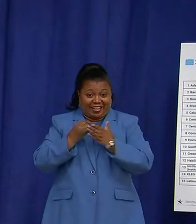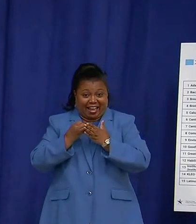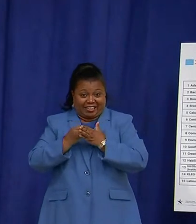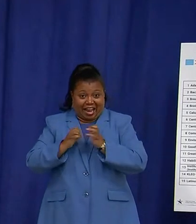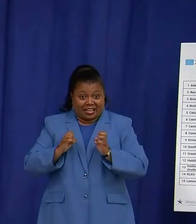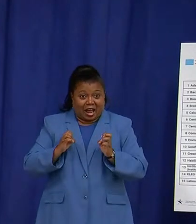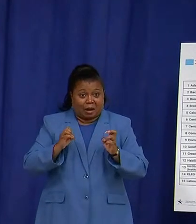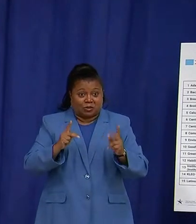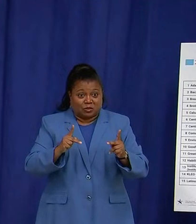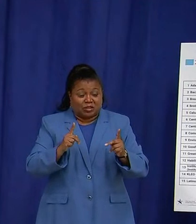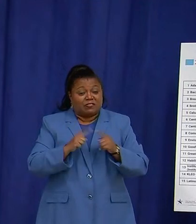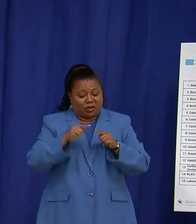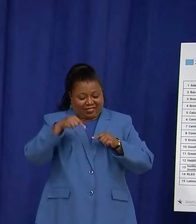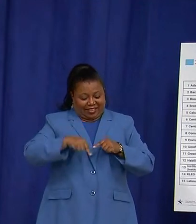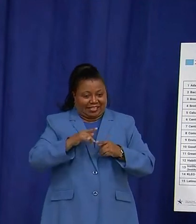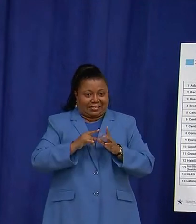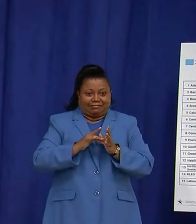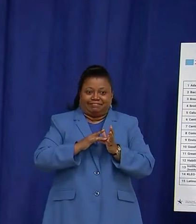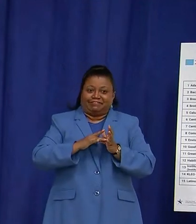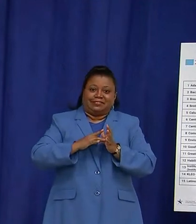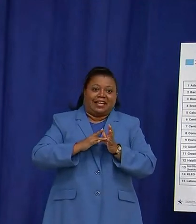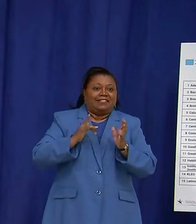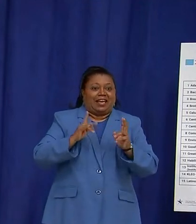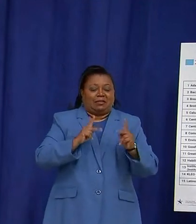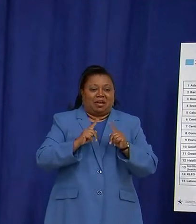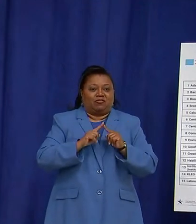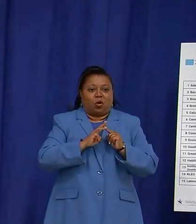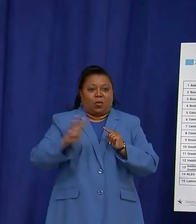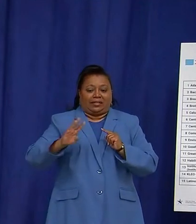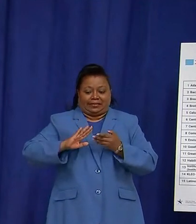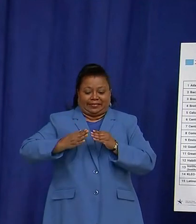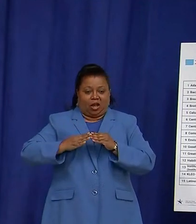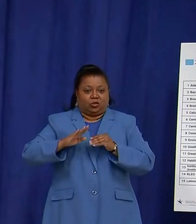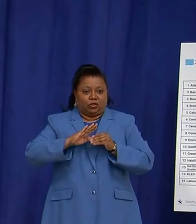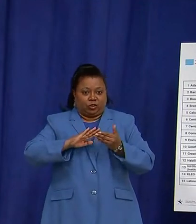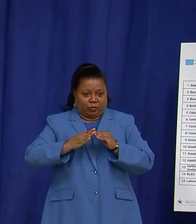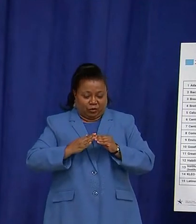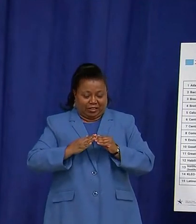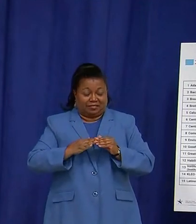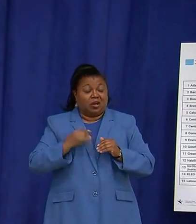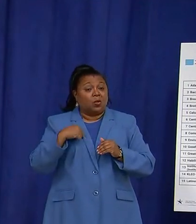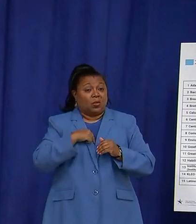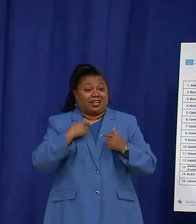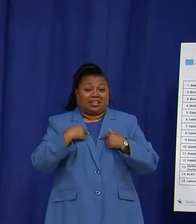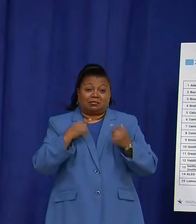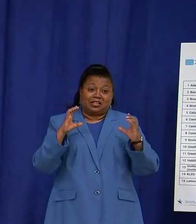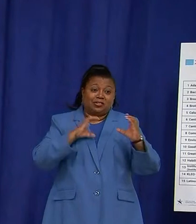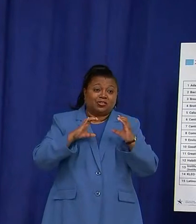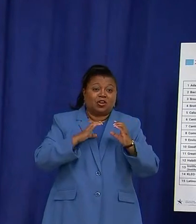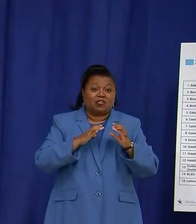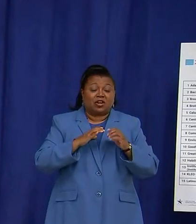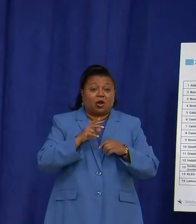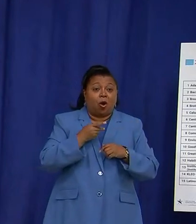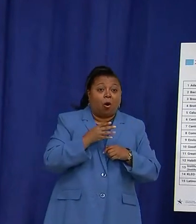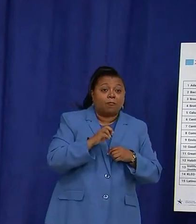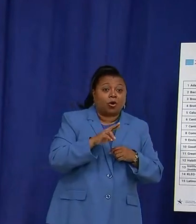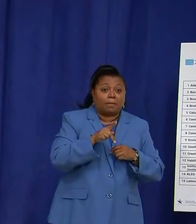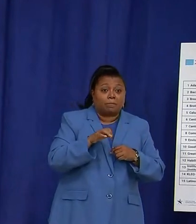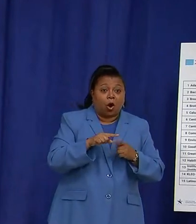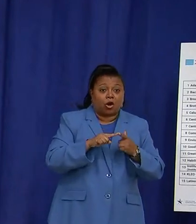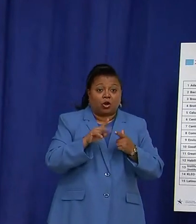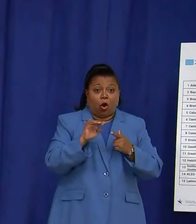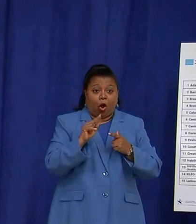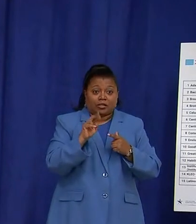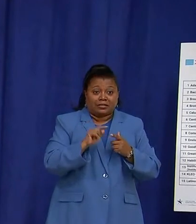economic opportunities for disadvantaged residents for Greater Westtown communities. We have been serving Humboldt Park,